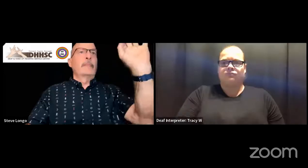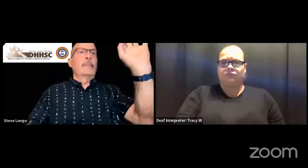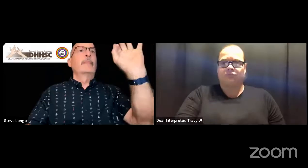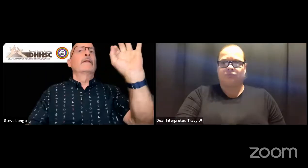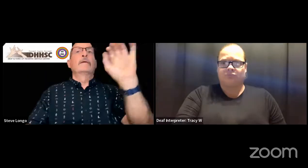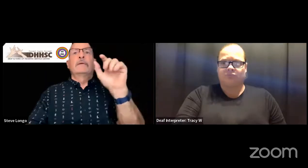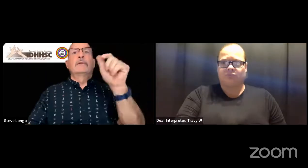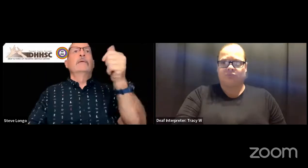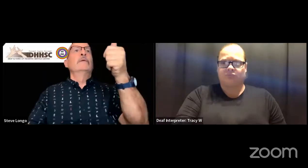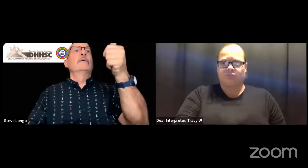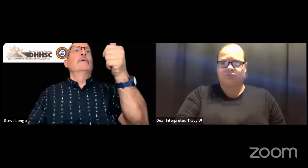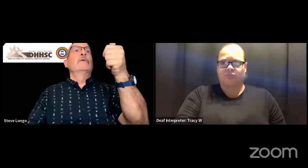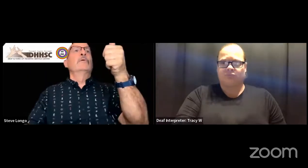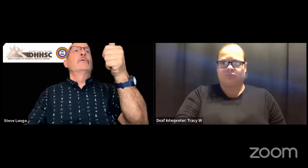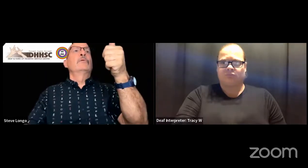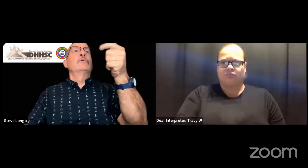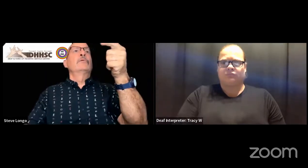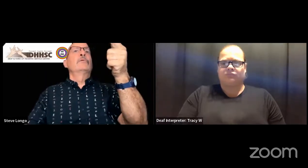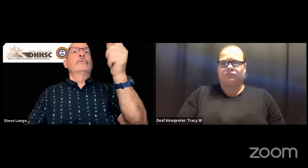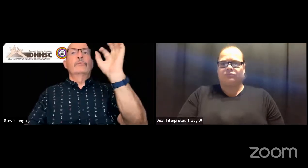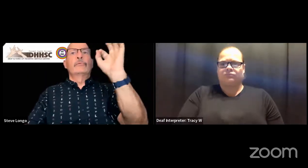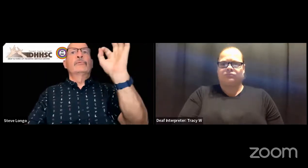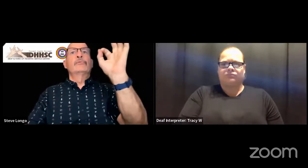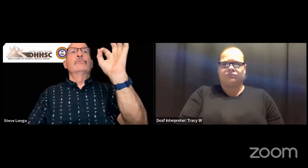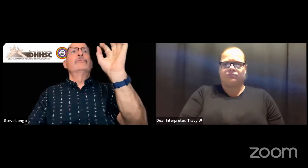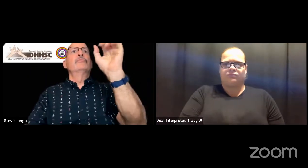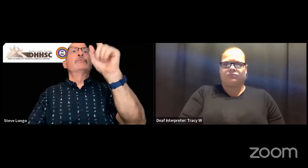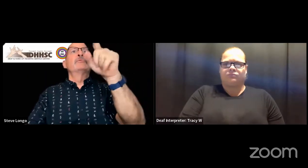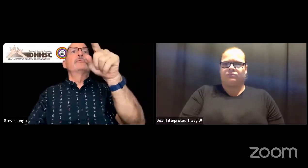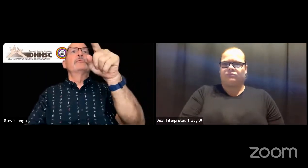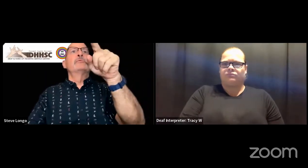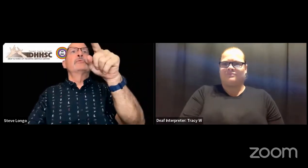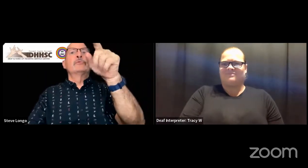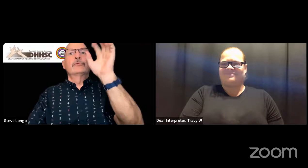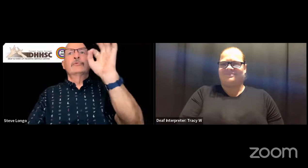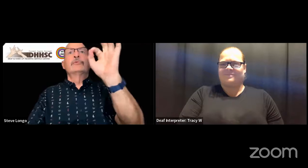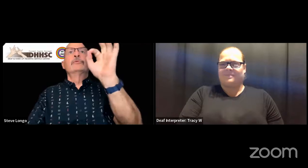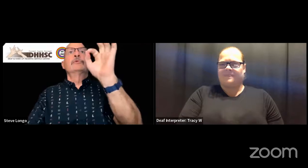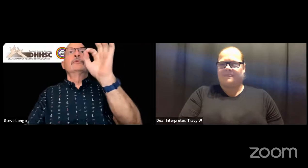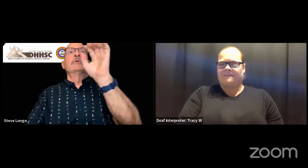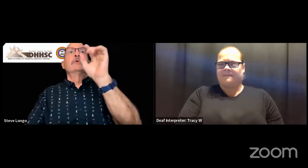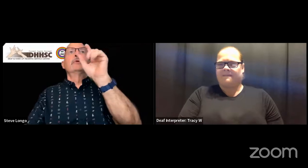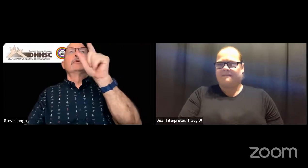We'll just do our normal back and forth. Sounds good.